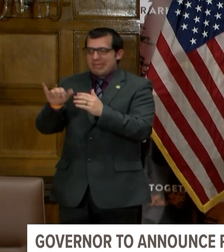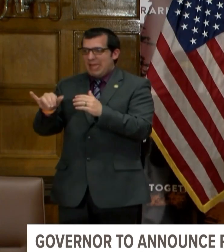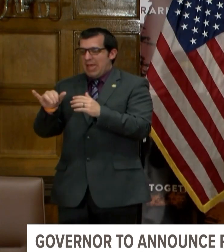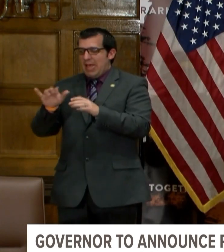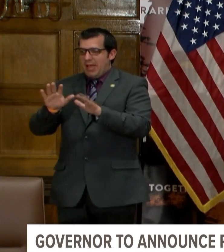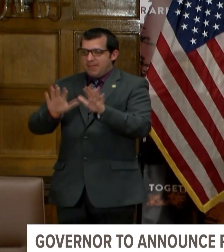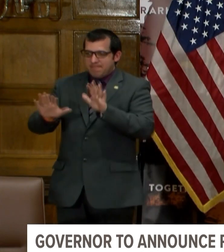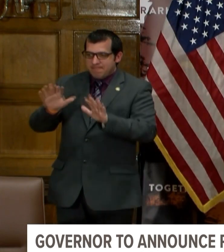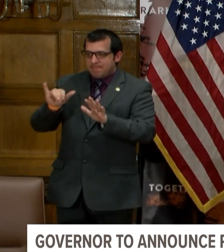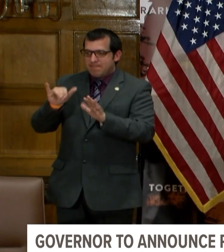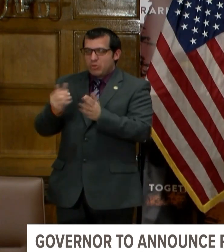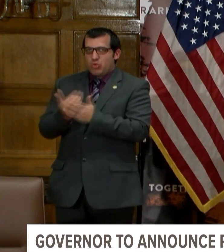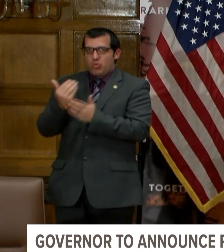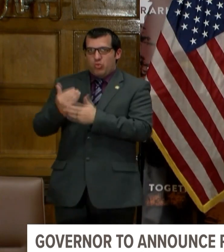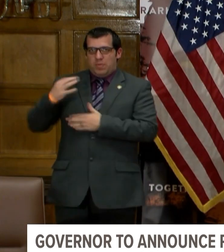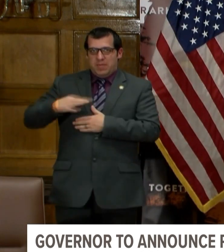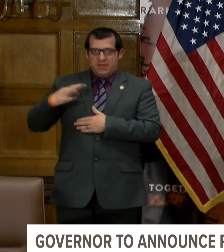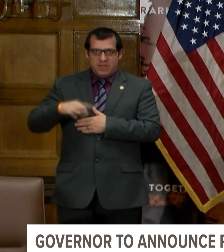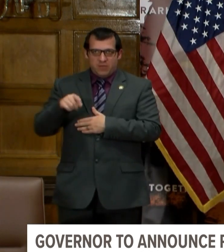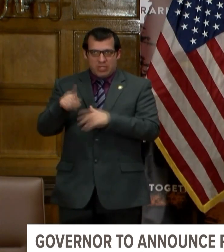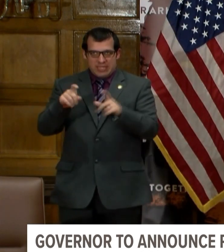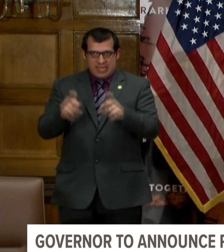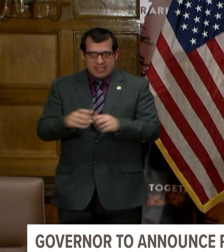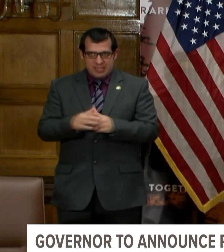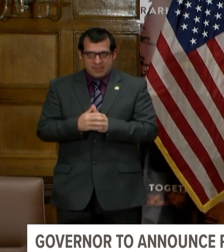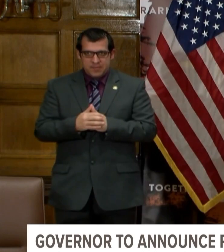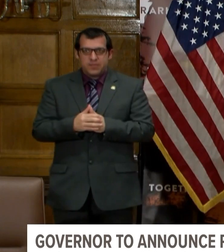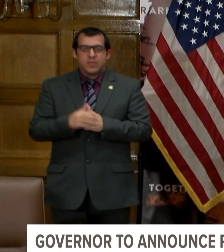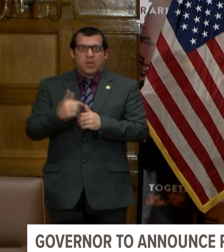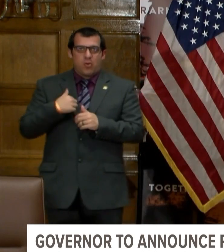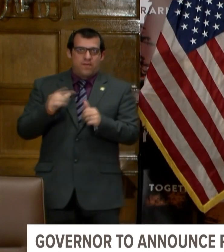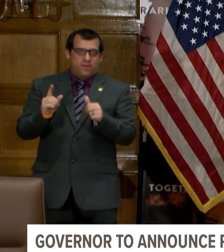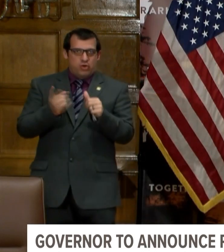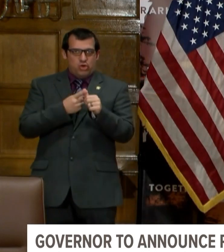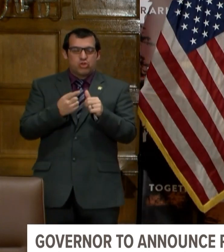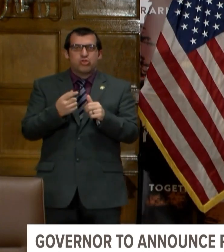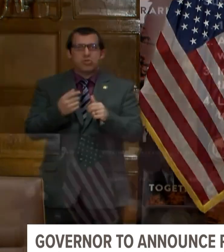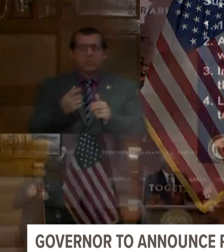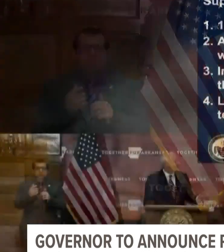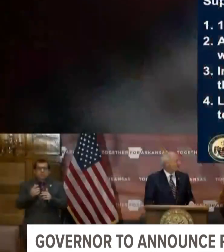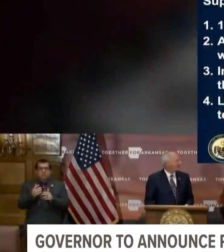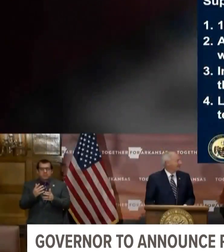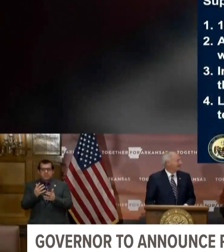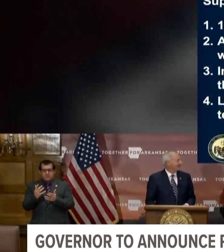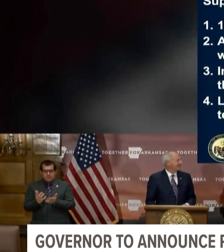for this testing. And let me go first to the